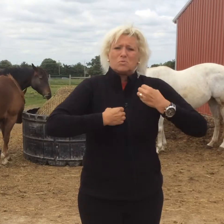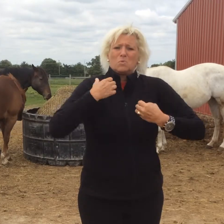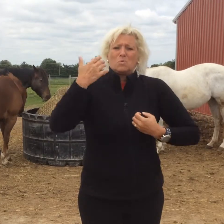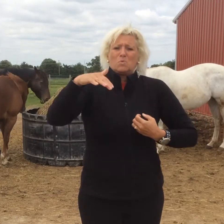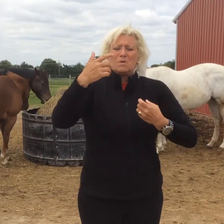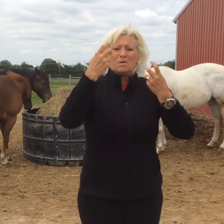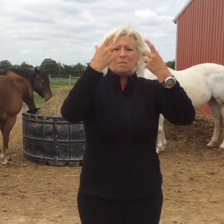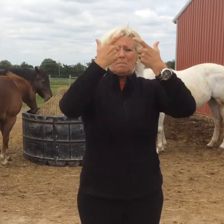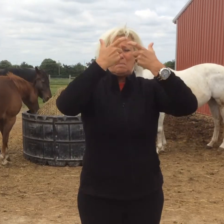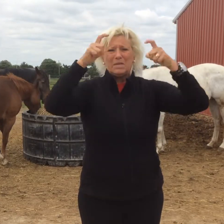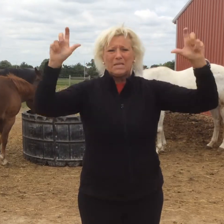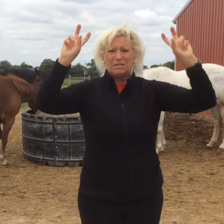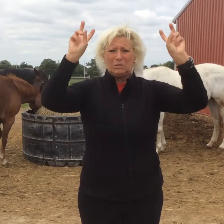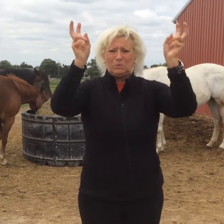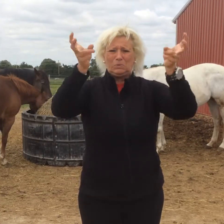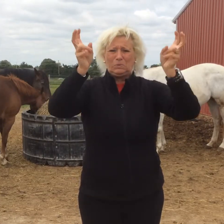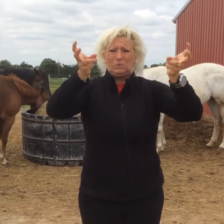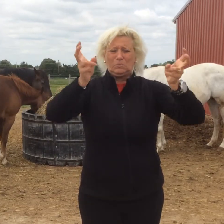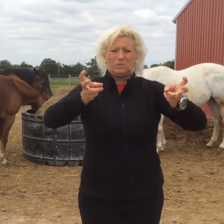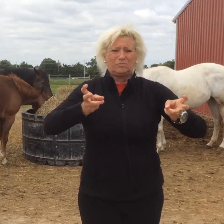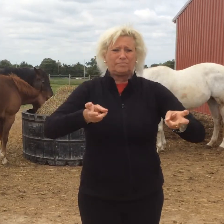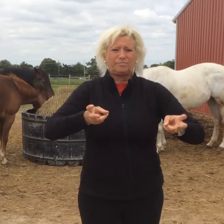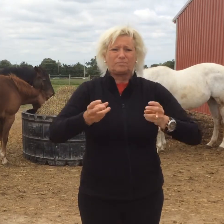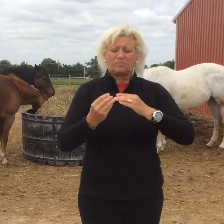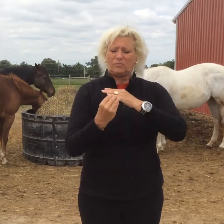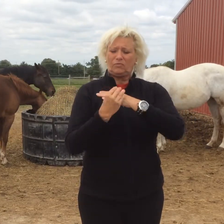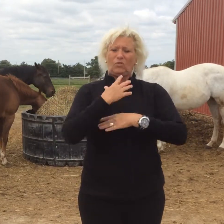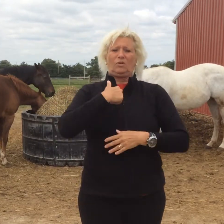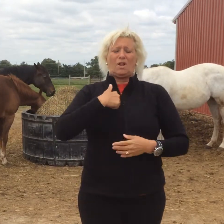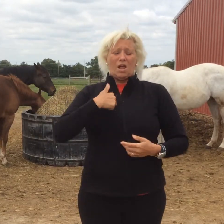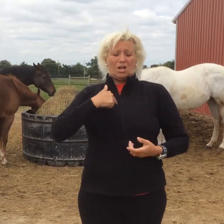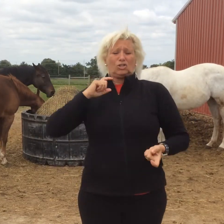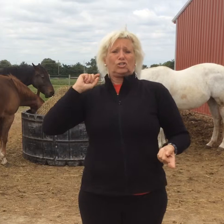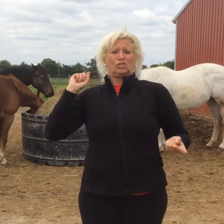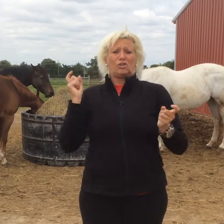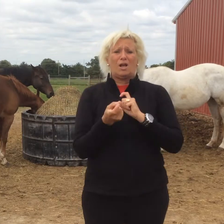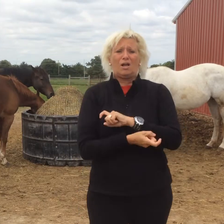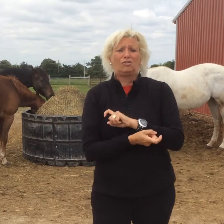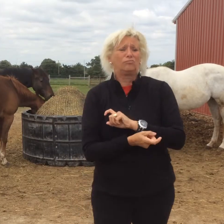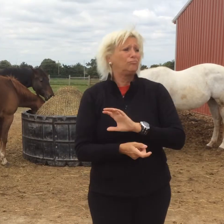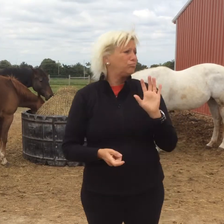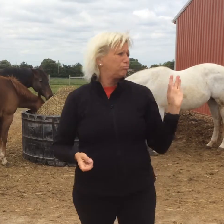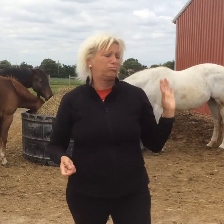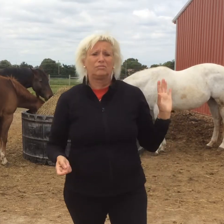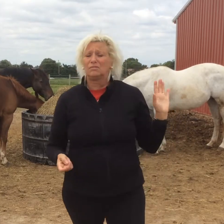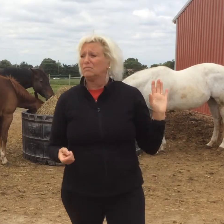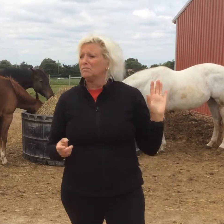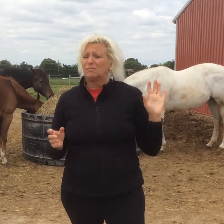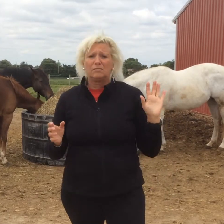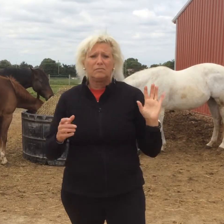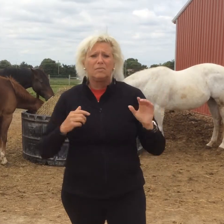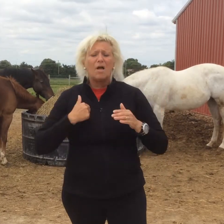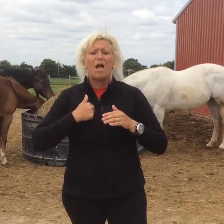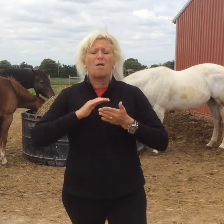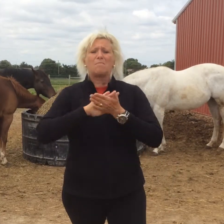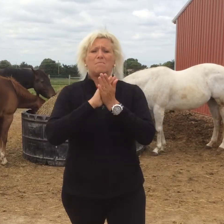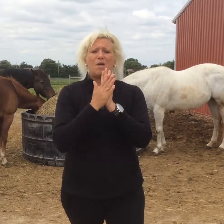Those feelings are sometimes hard to deal with on your own.